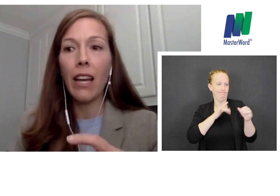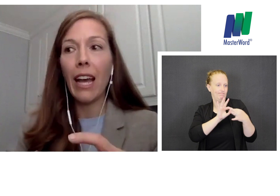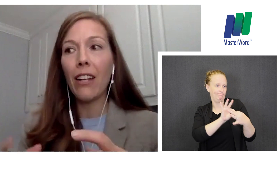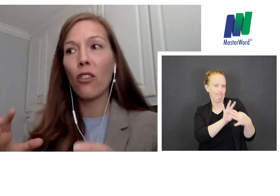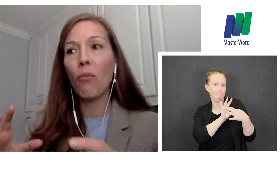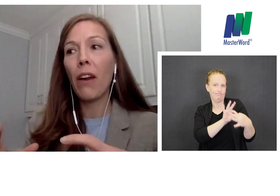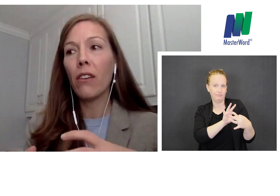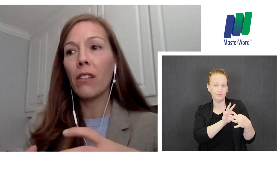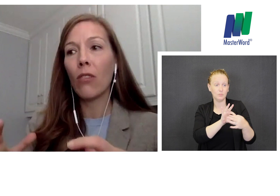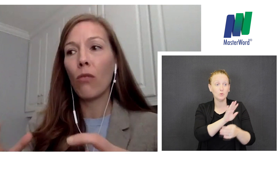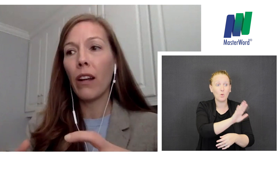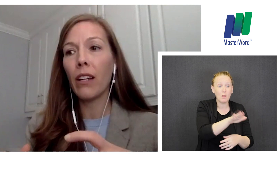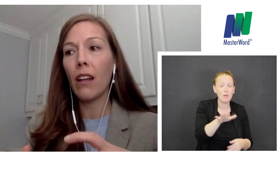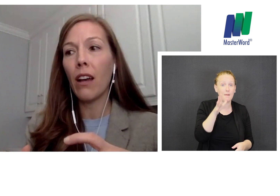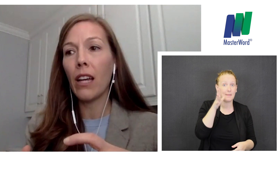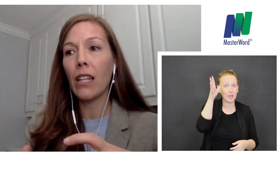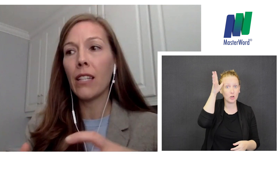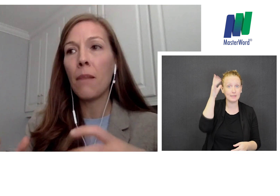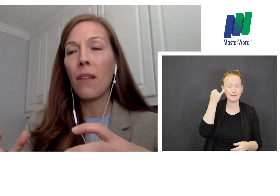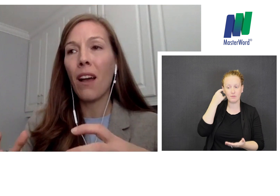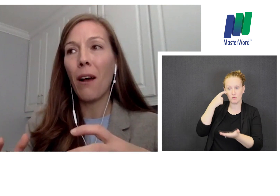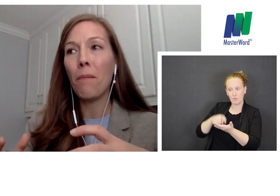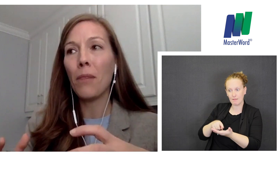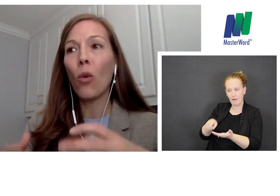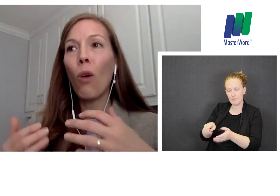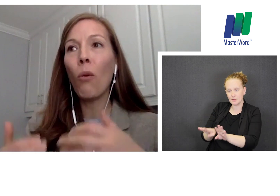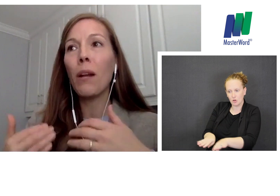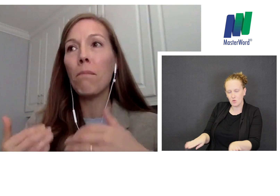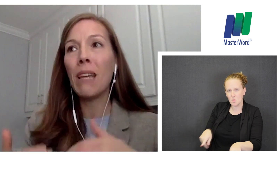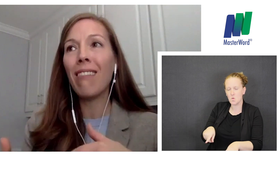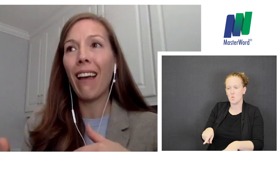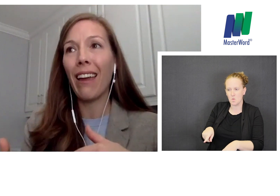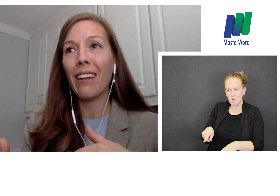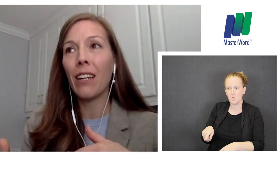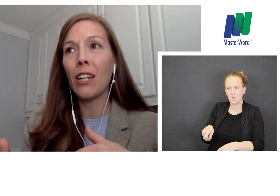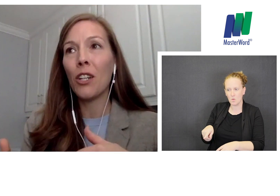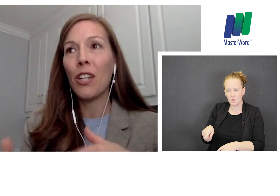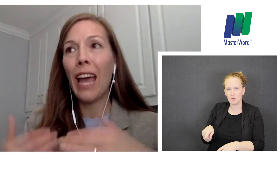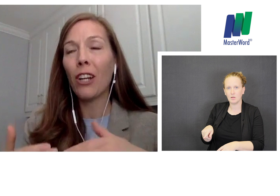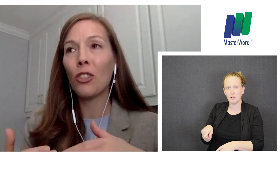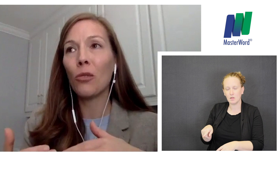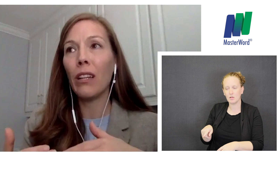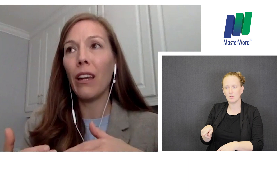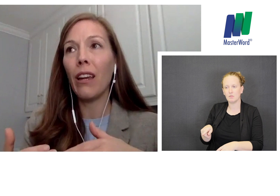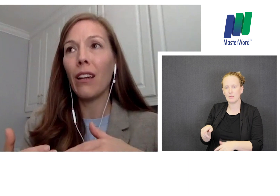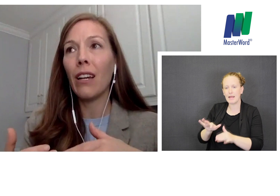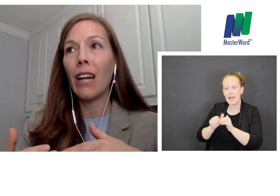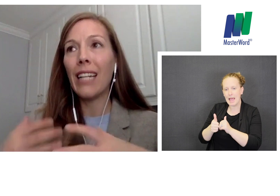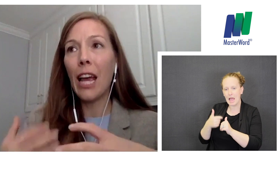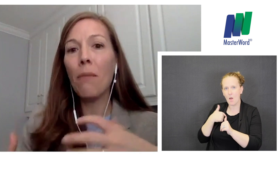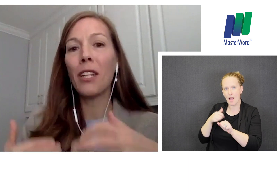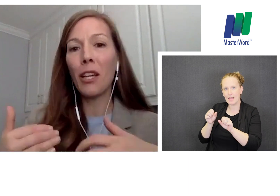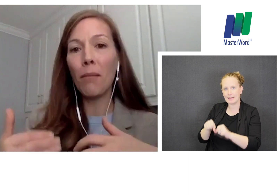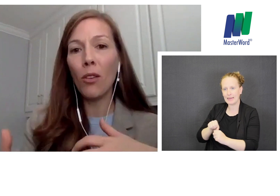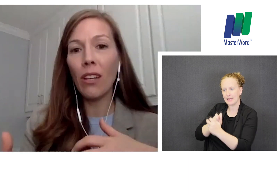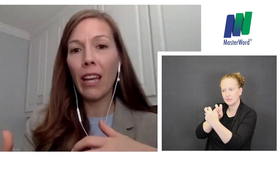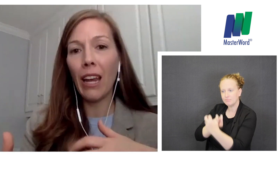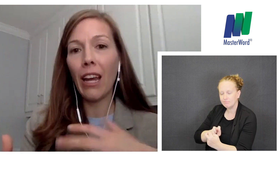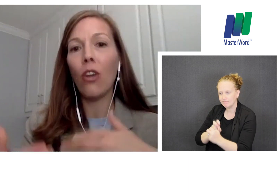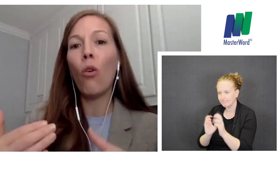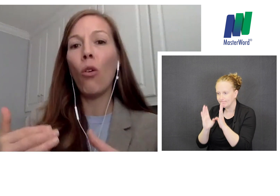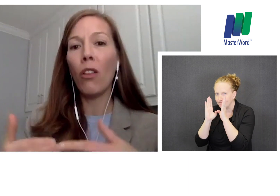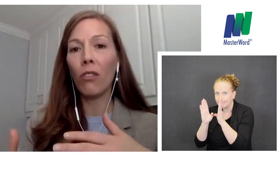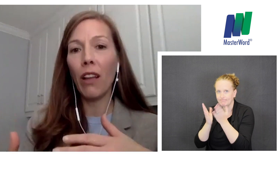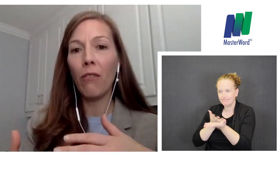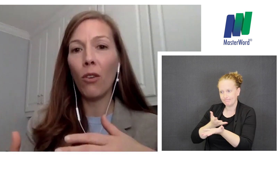relationally. And so if parents can recognize, what would it be like to actually attempt to communicate